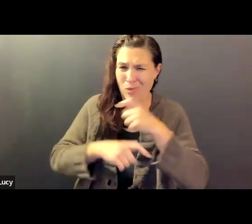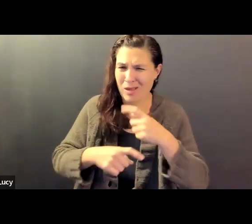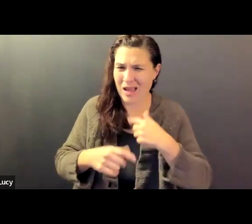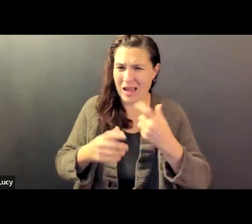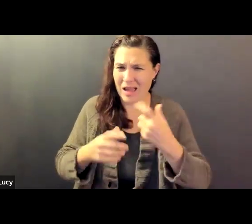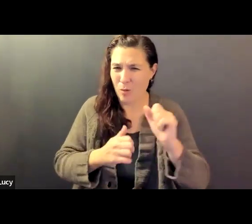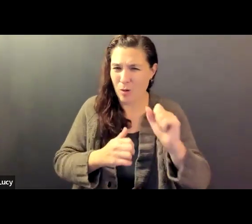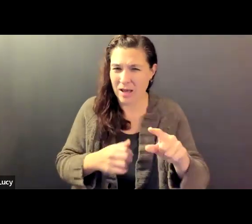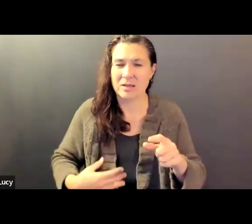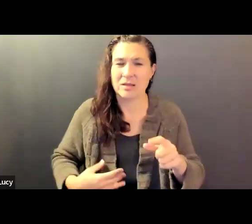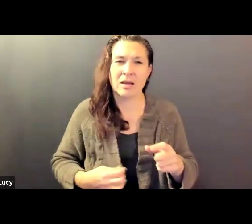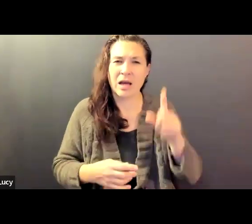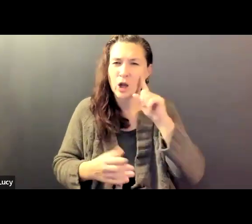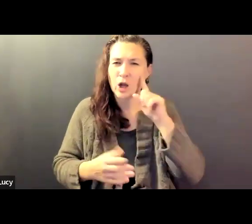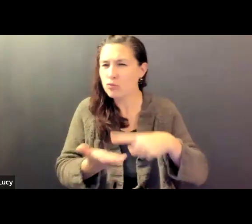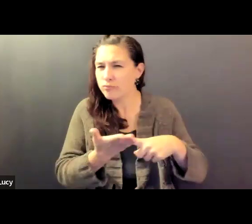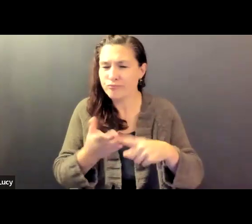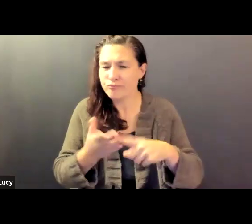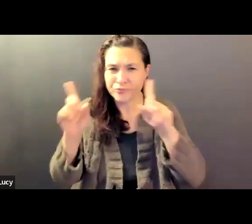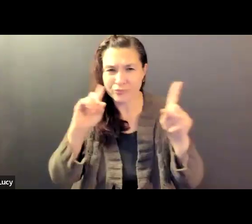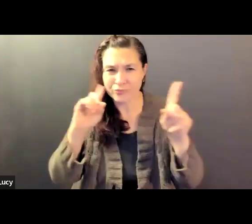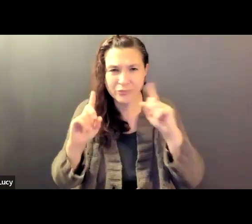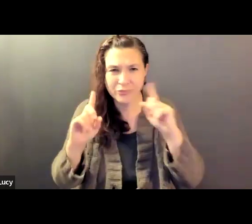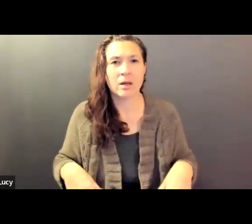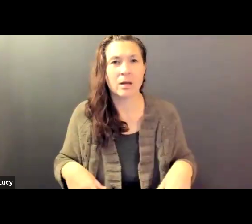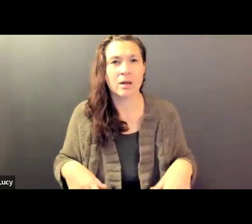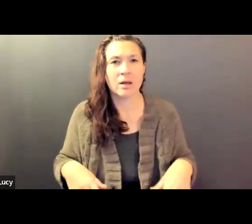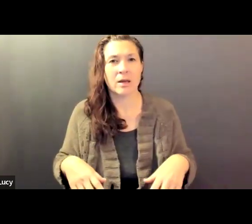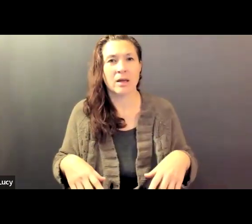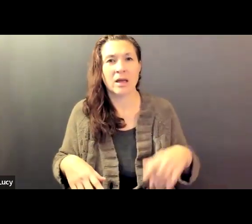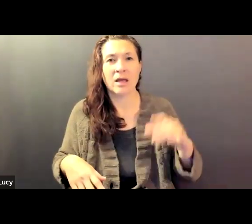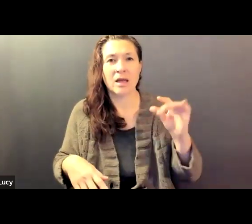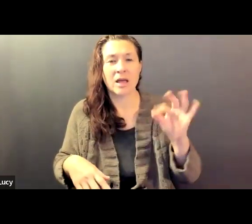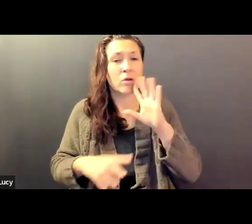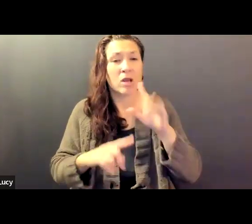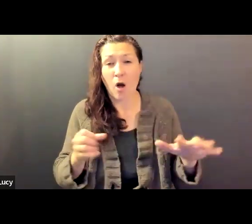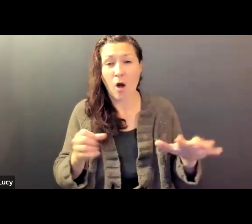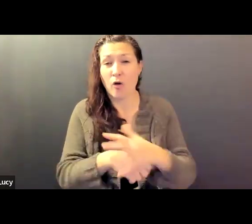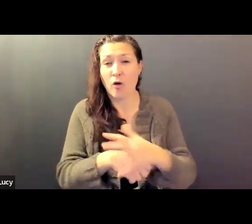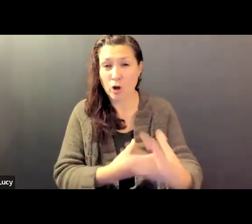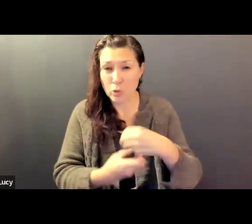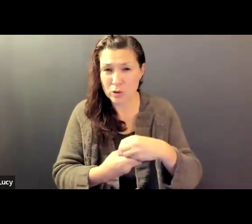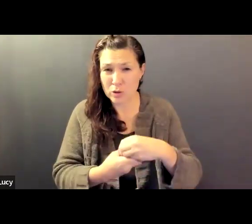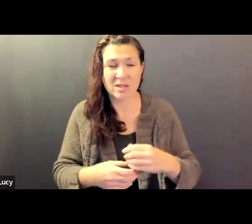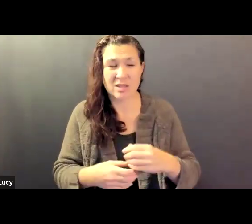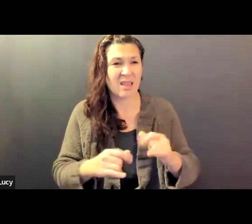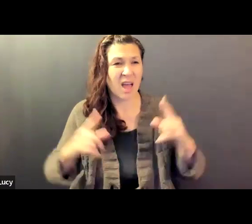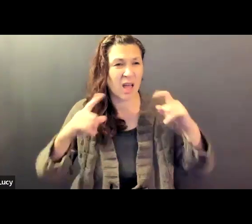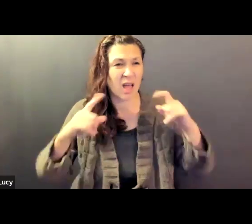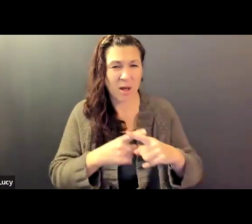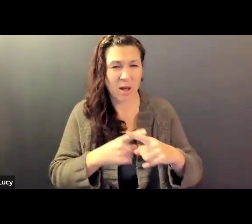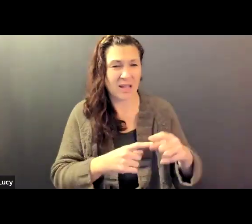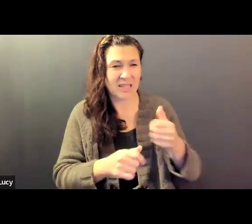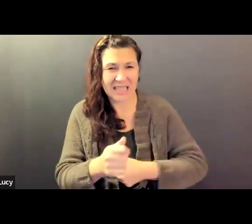we keep hearing about, as we are moving towards full inclusion, how complicated that is at the school